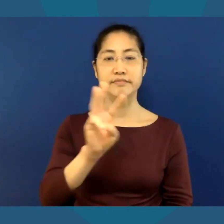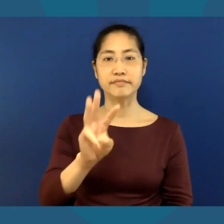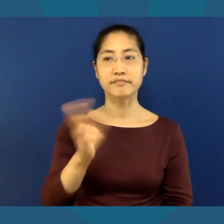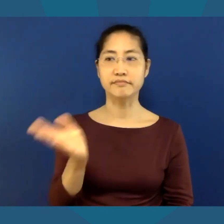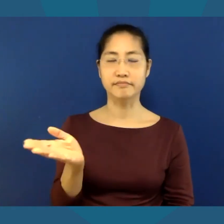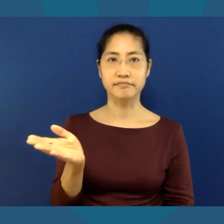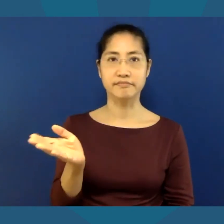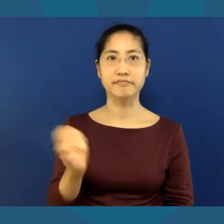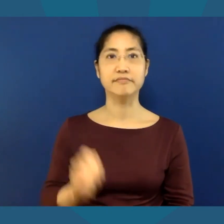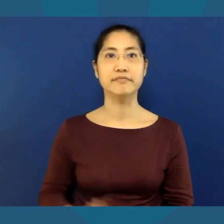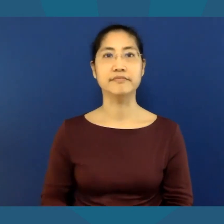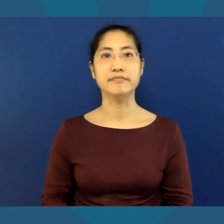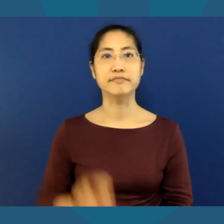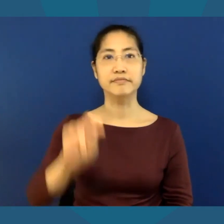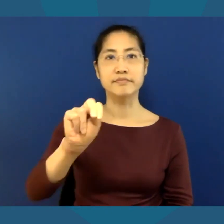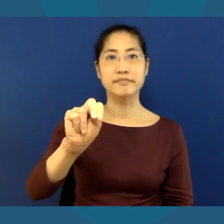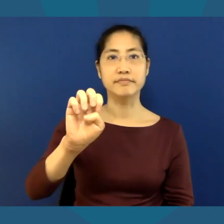Website,